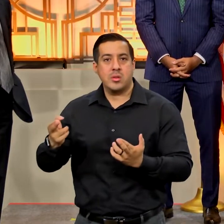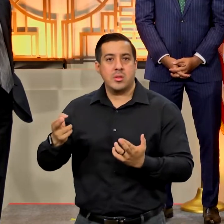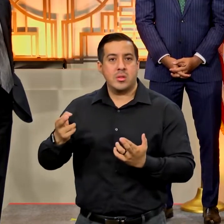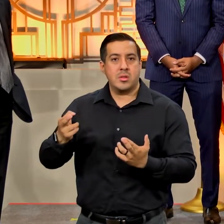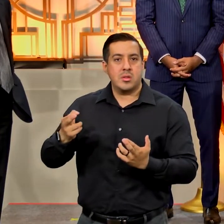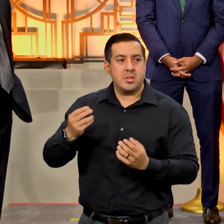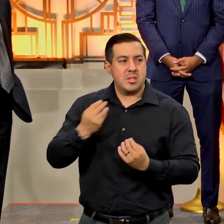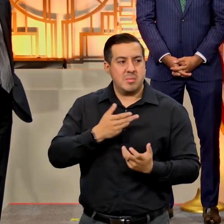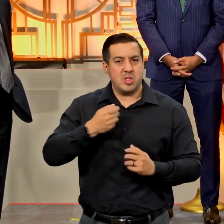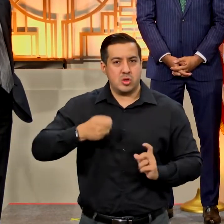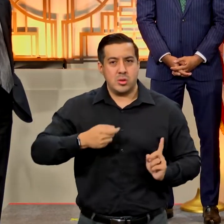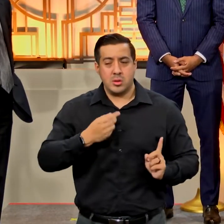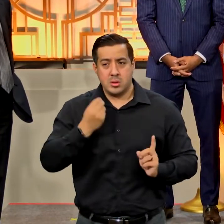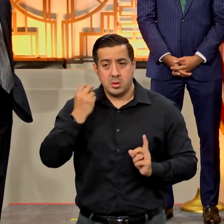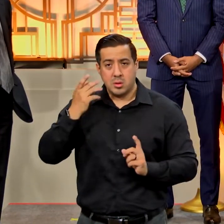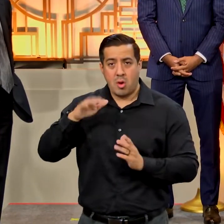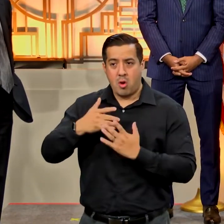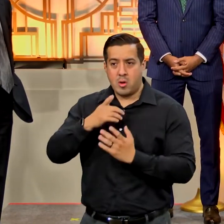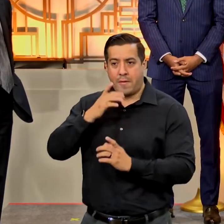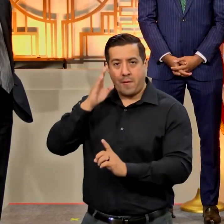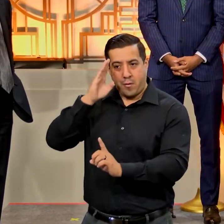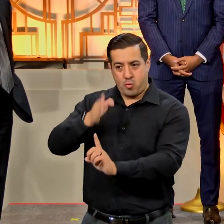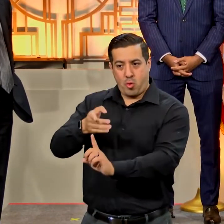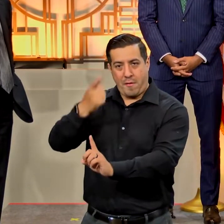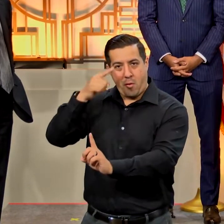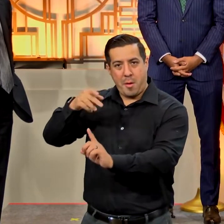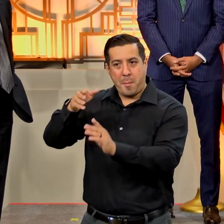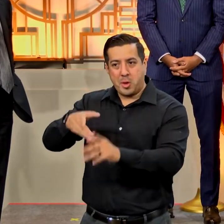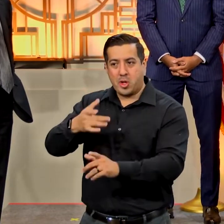being directed to this individual.